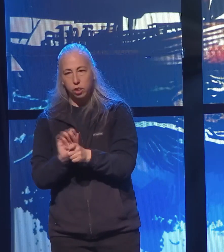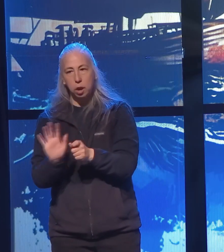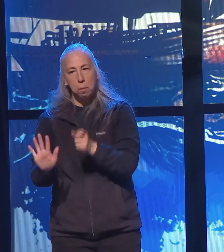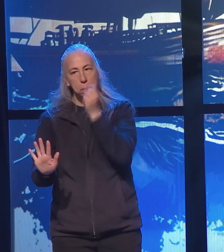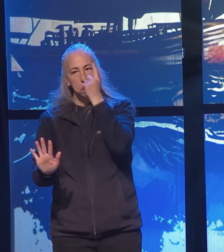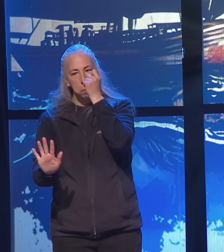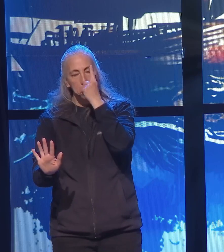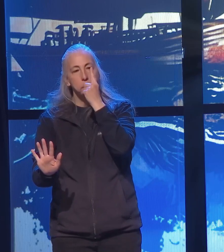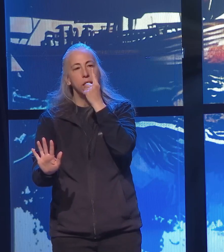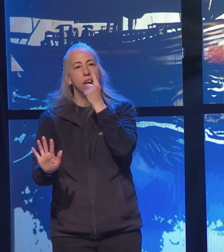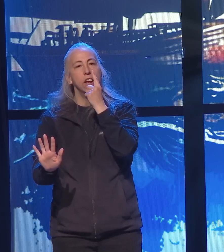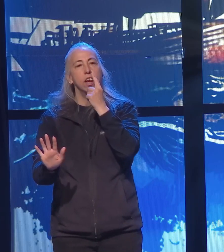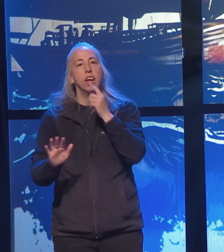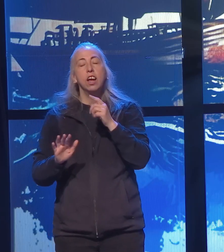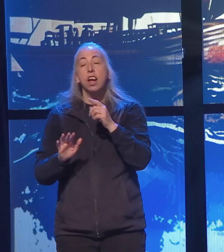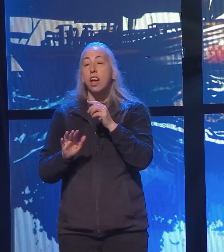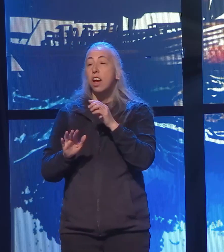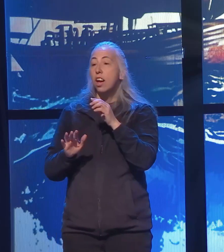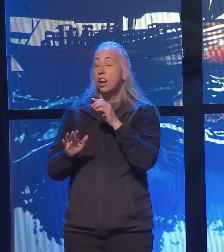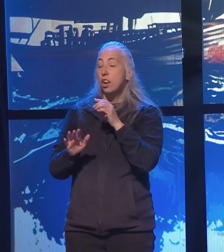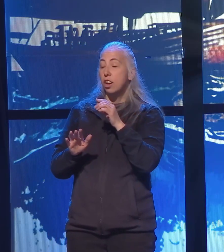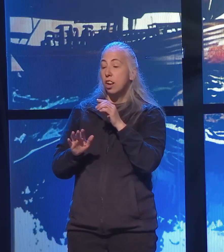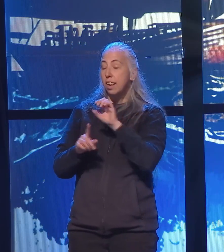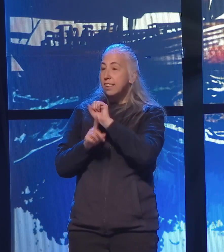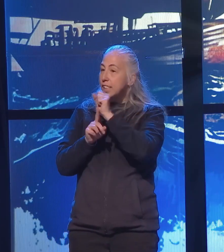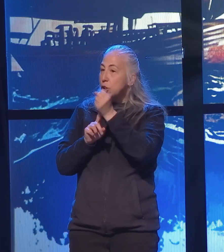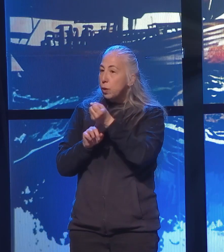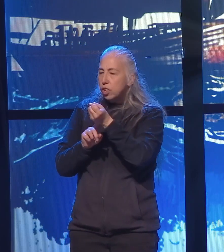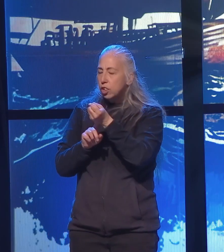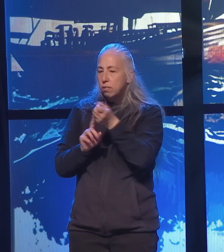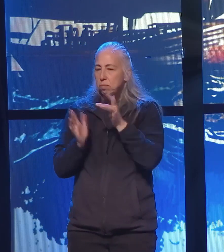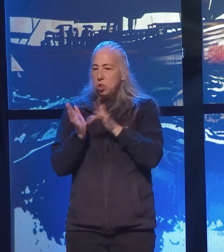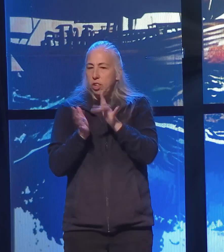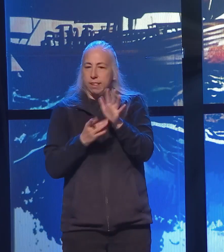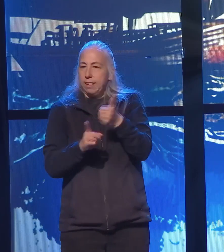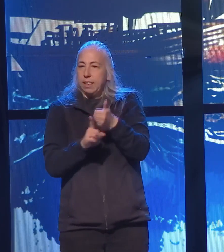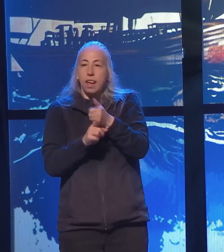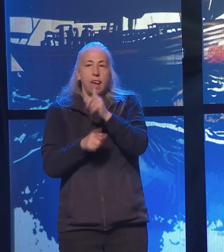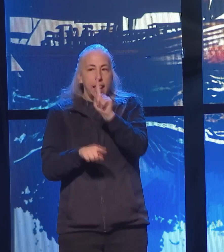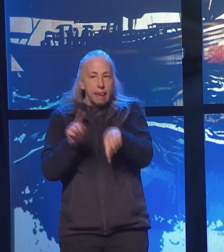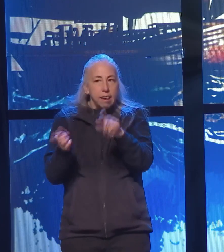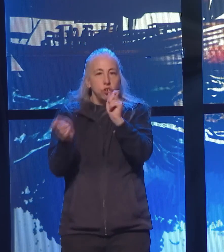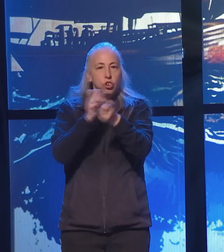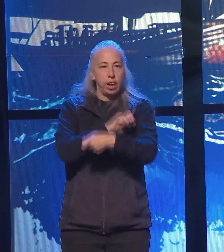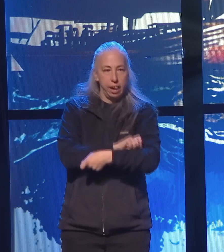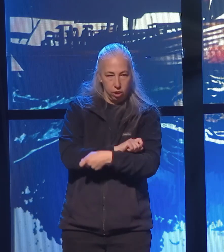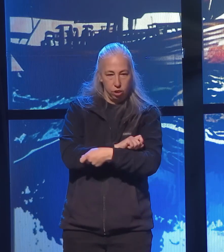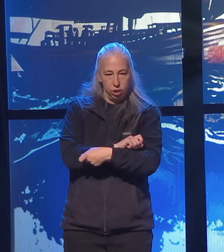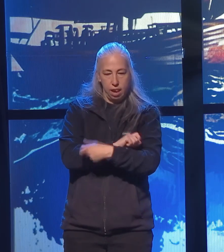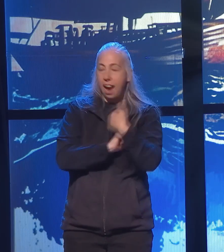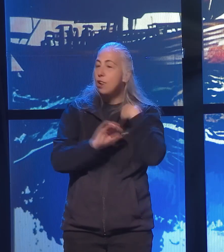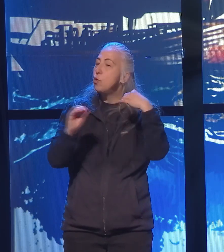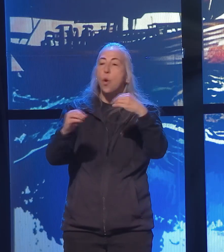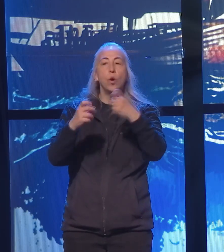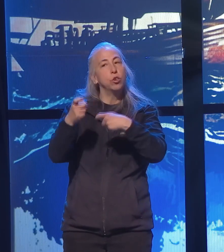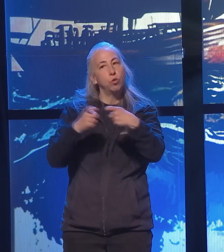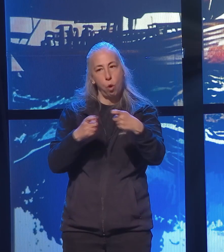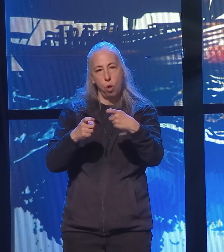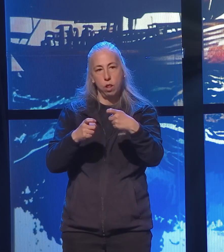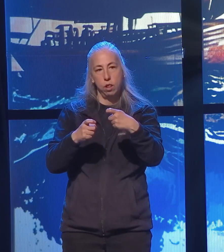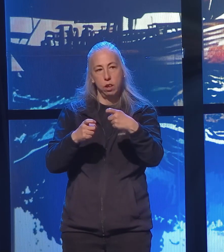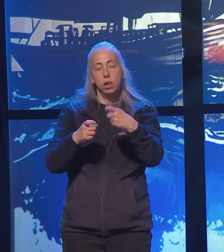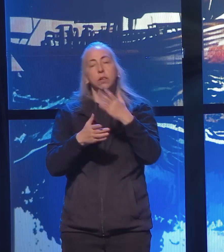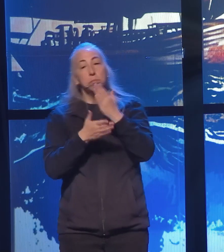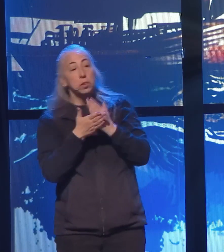bit, was out of his control. Now that might be a weird thought for you to think that there were things that were out of Jesus's control, right? But there